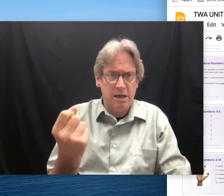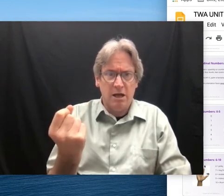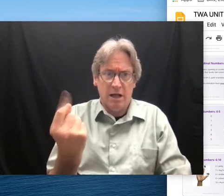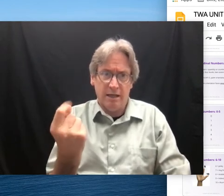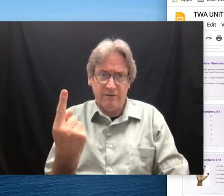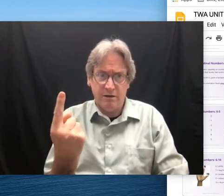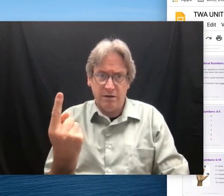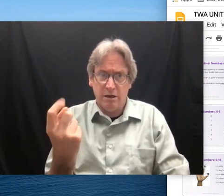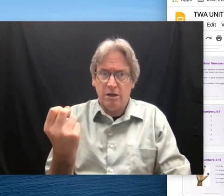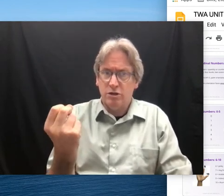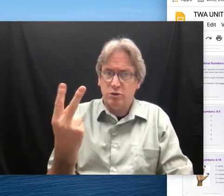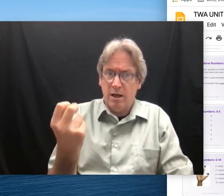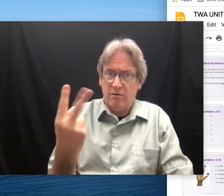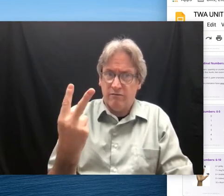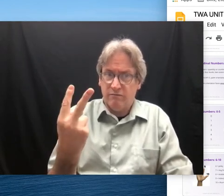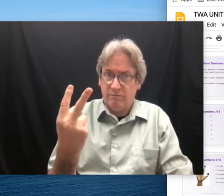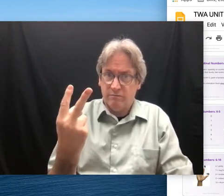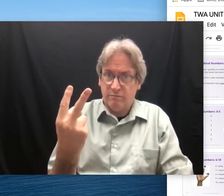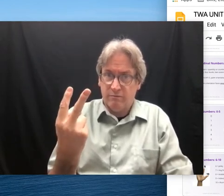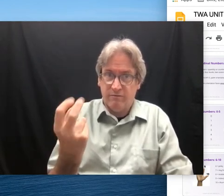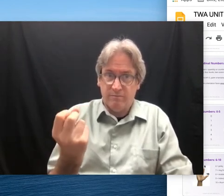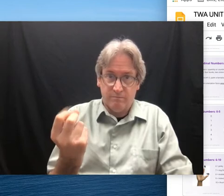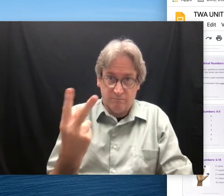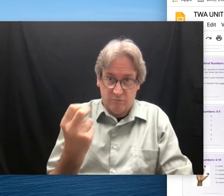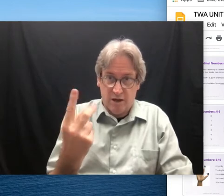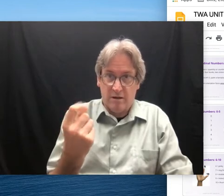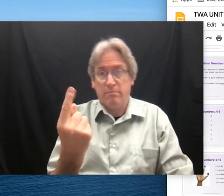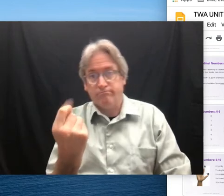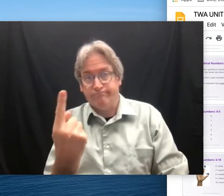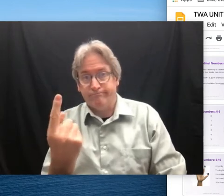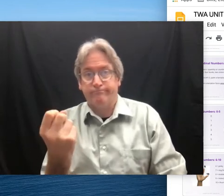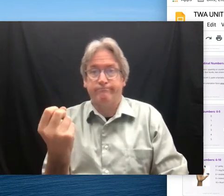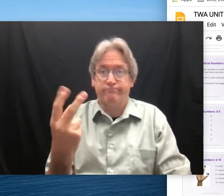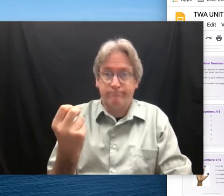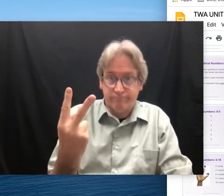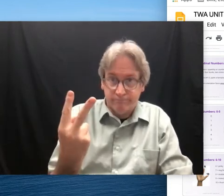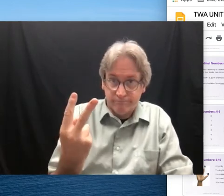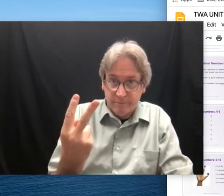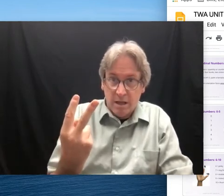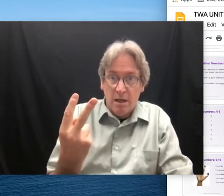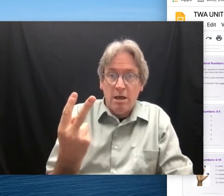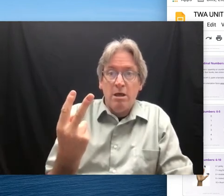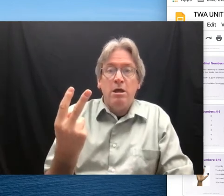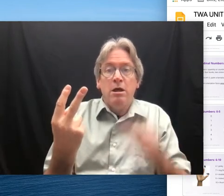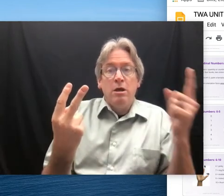right? 11, 12. Okay.